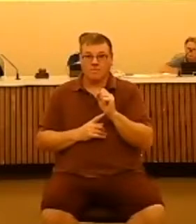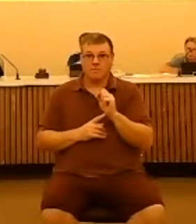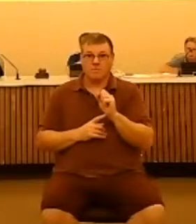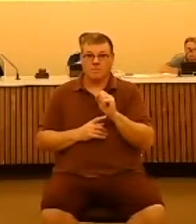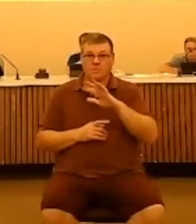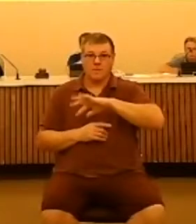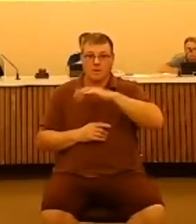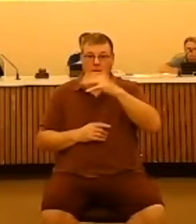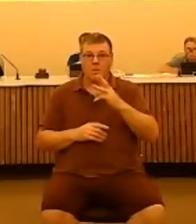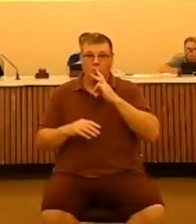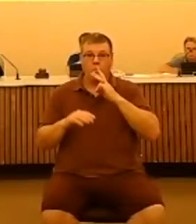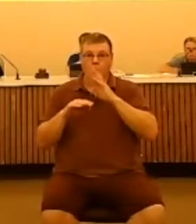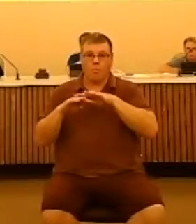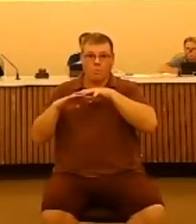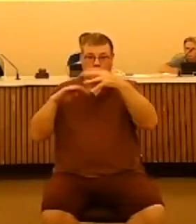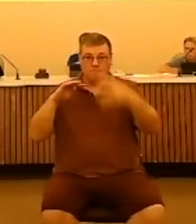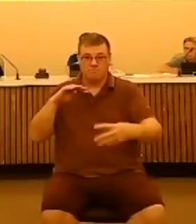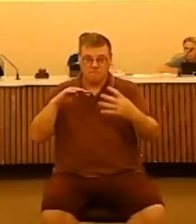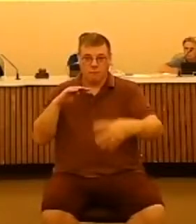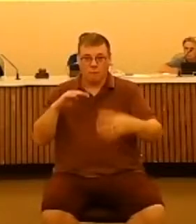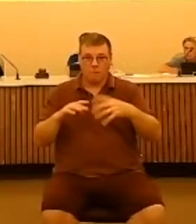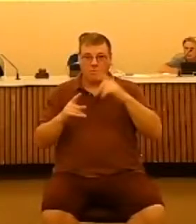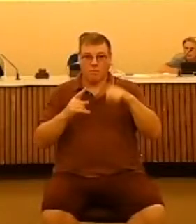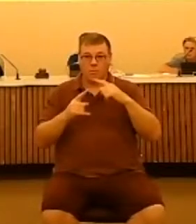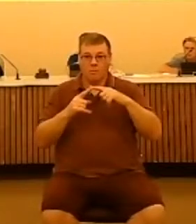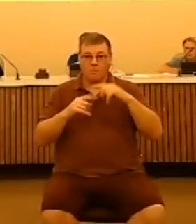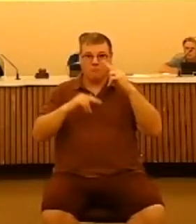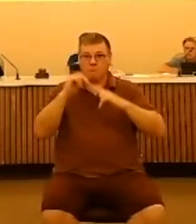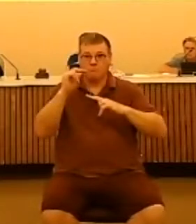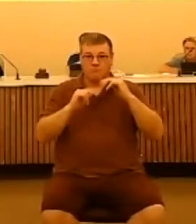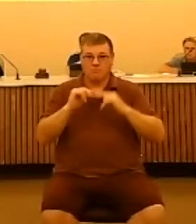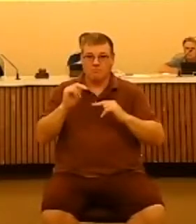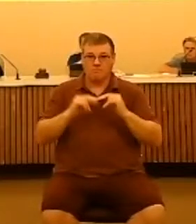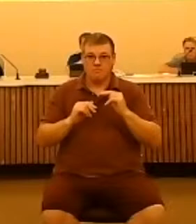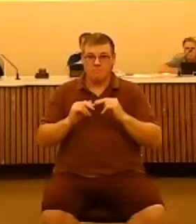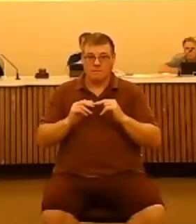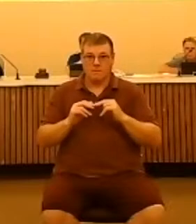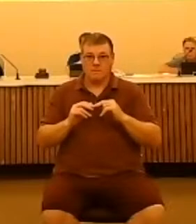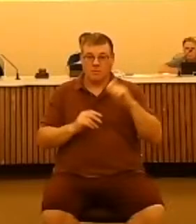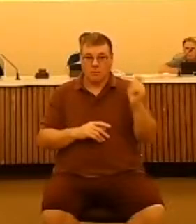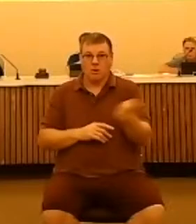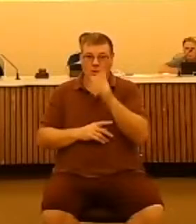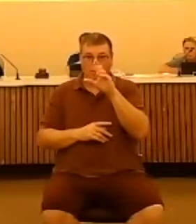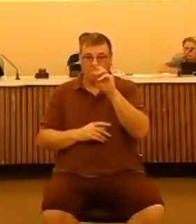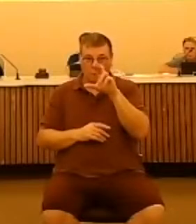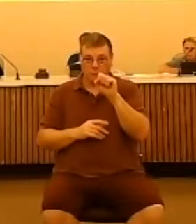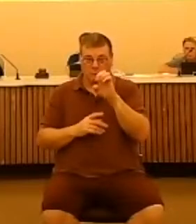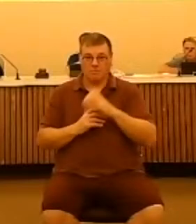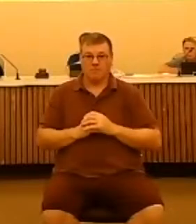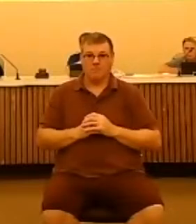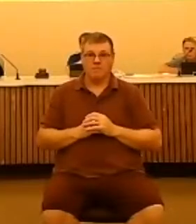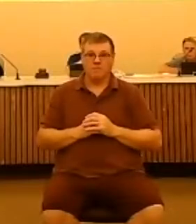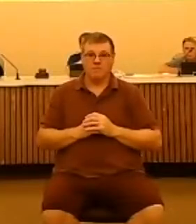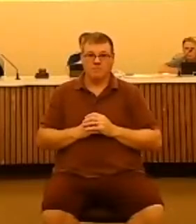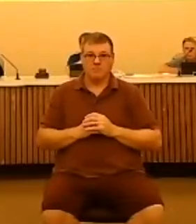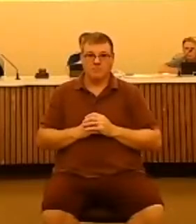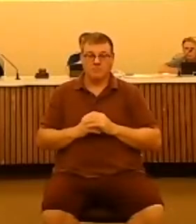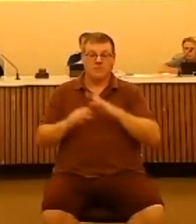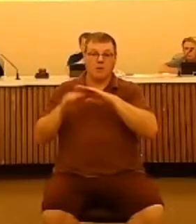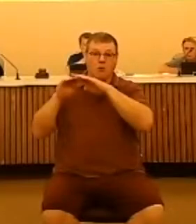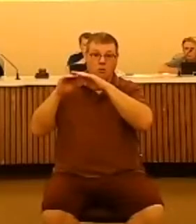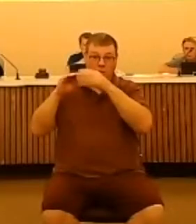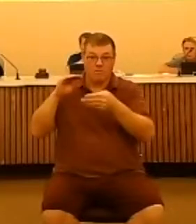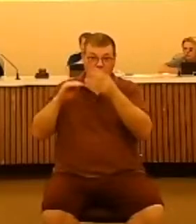huge waterfall back in there when they built the golf course. It comes off the